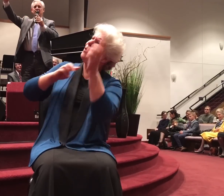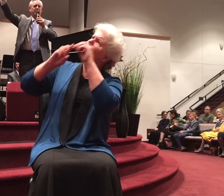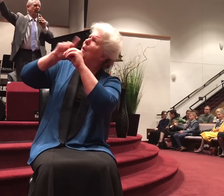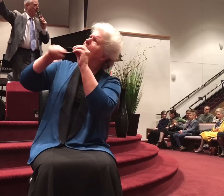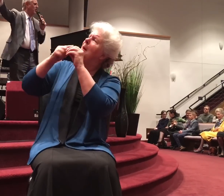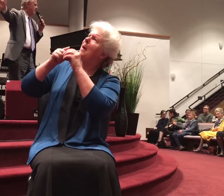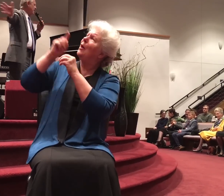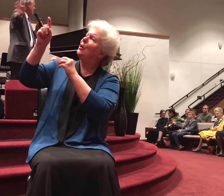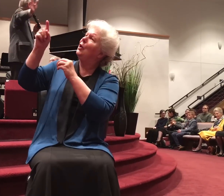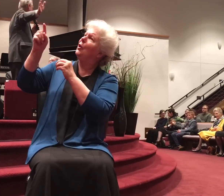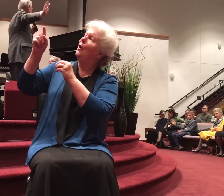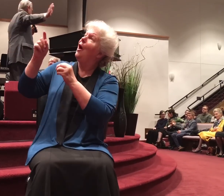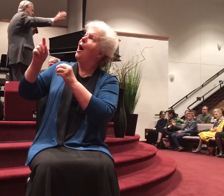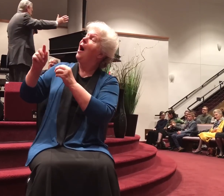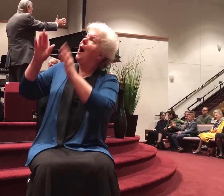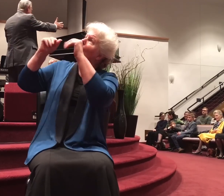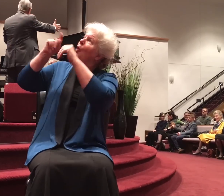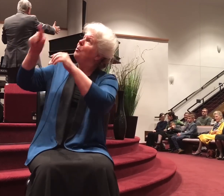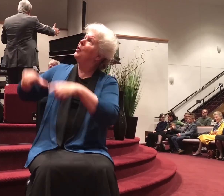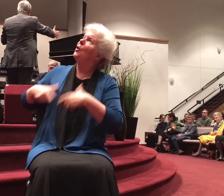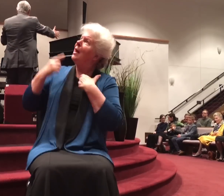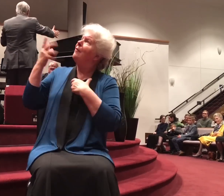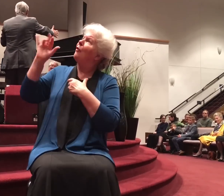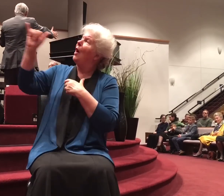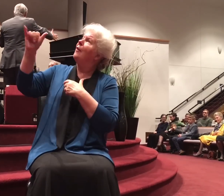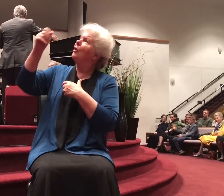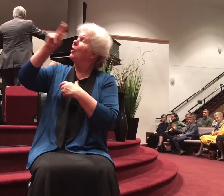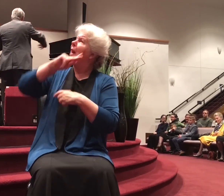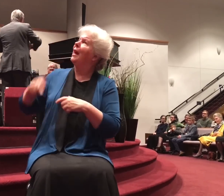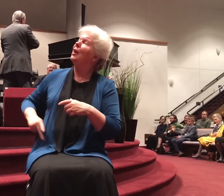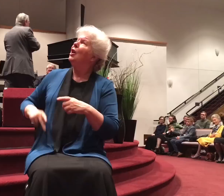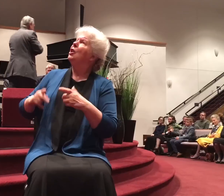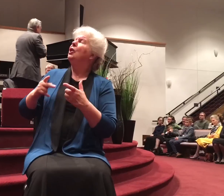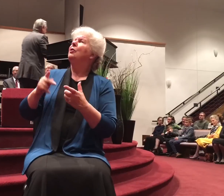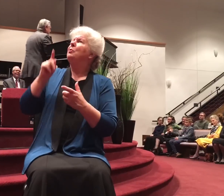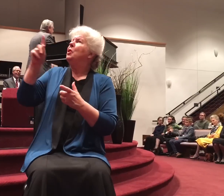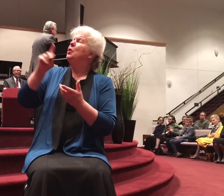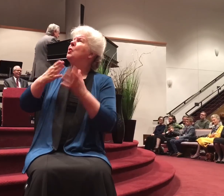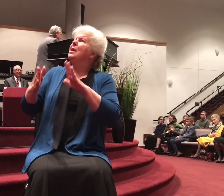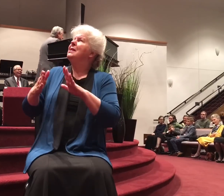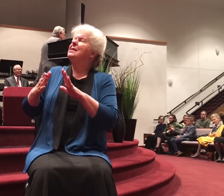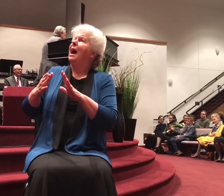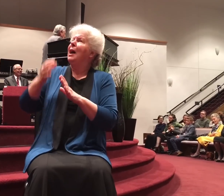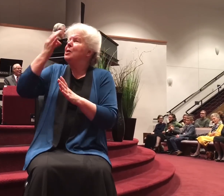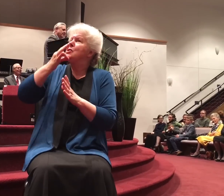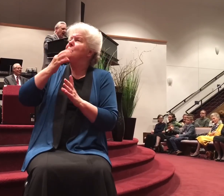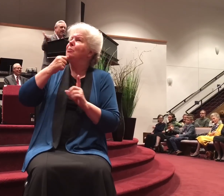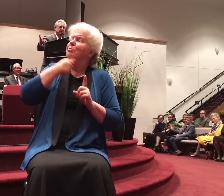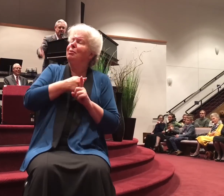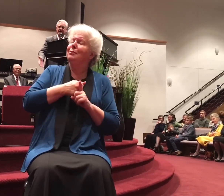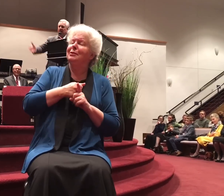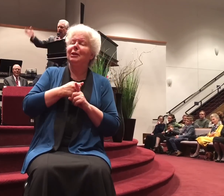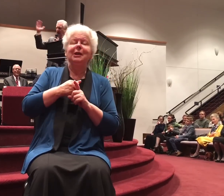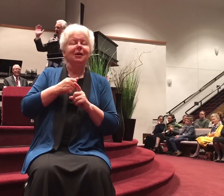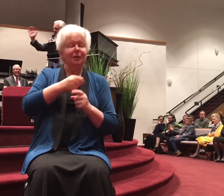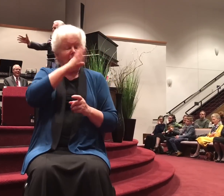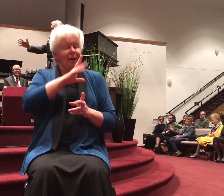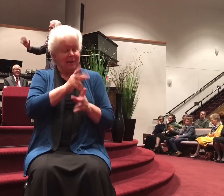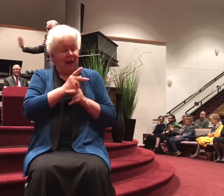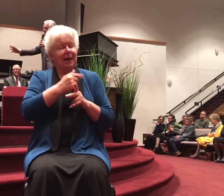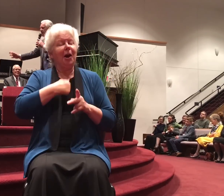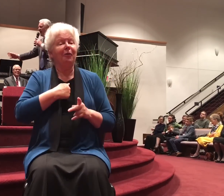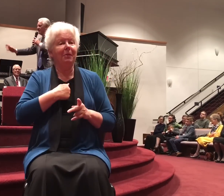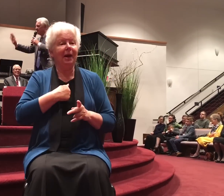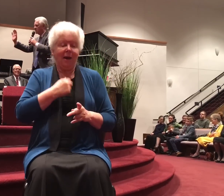hope you live forever, oh, king. You could die any day of a heart attack. My God's taking care of me. So whatever happens to me,